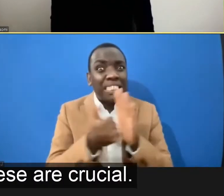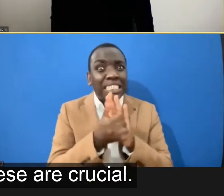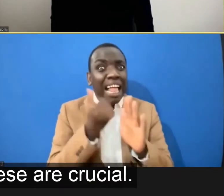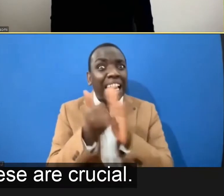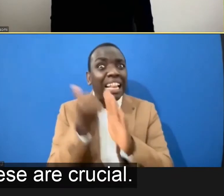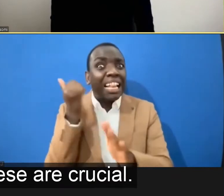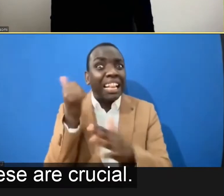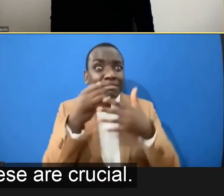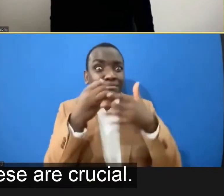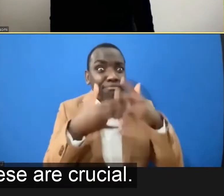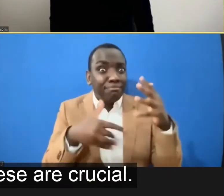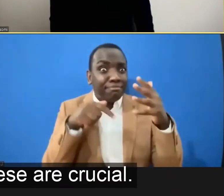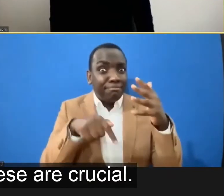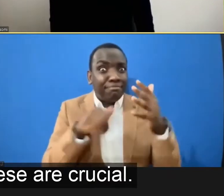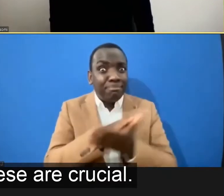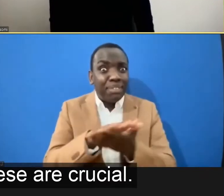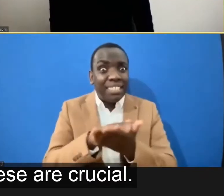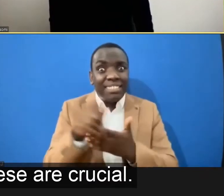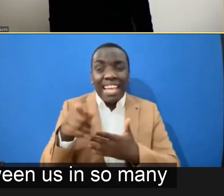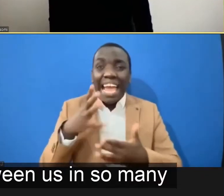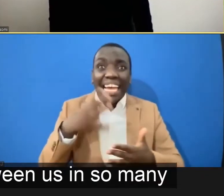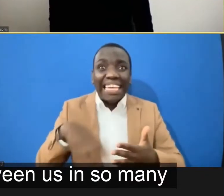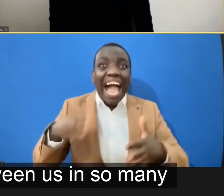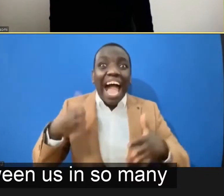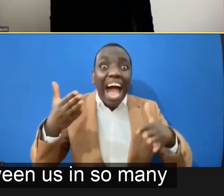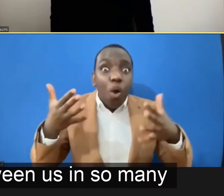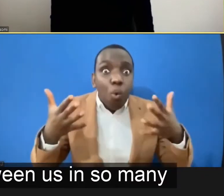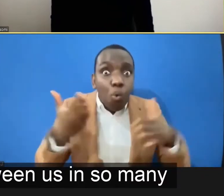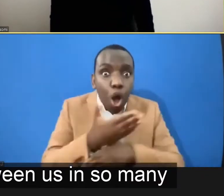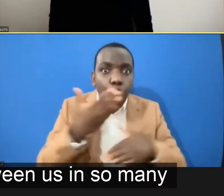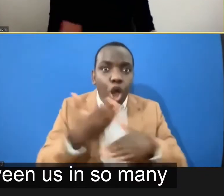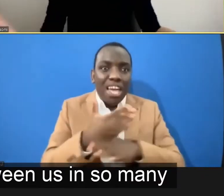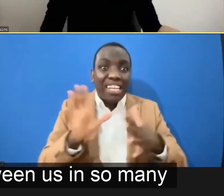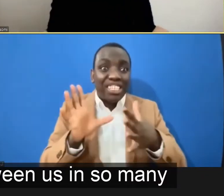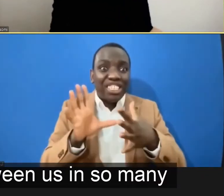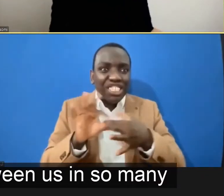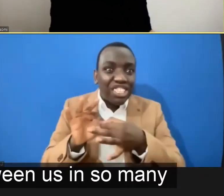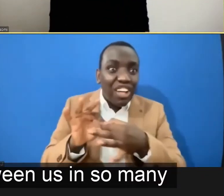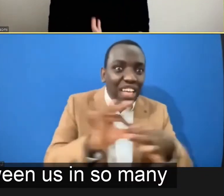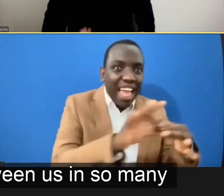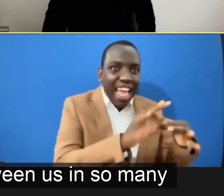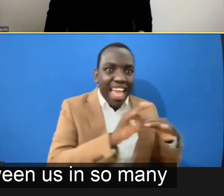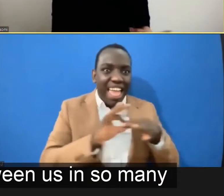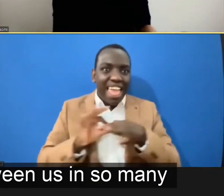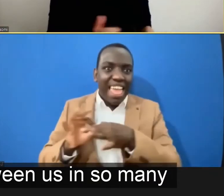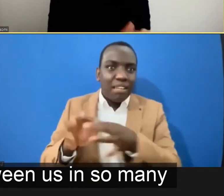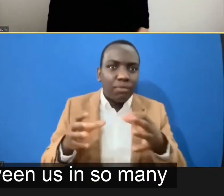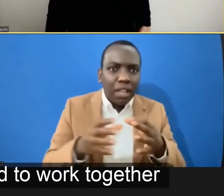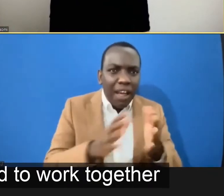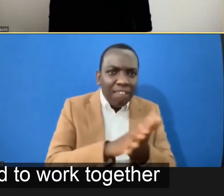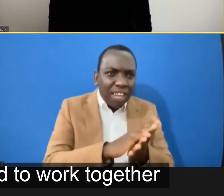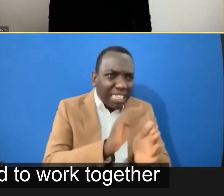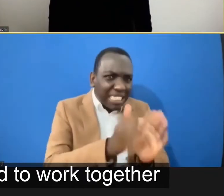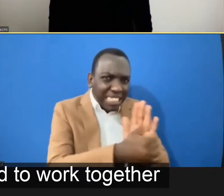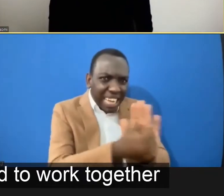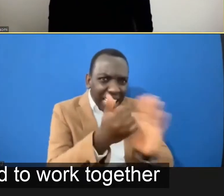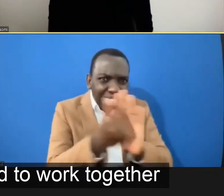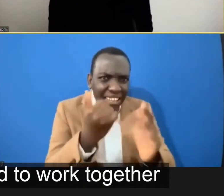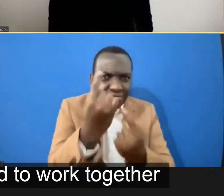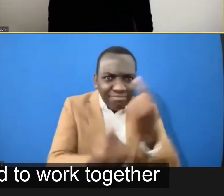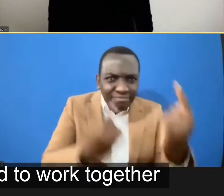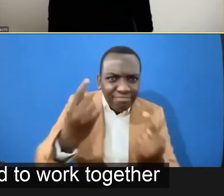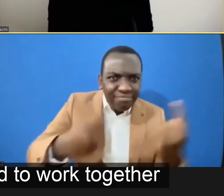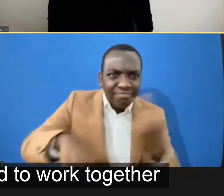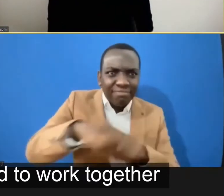And these are crucial. We have so many skills between us in so many different areas.